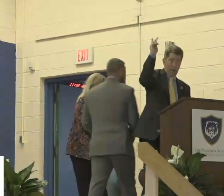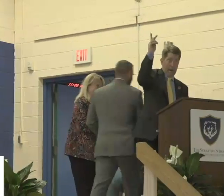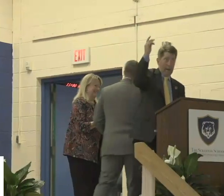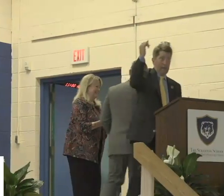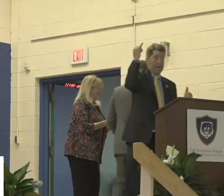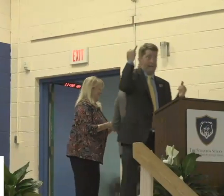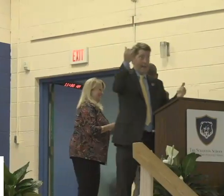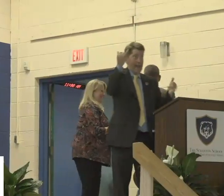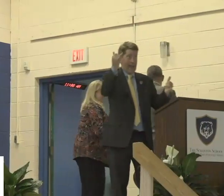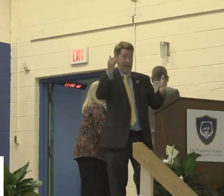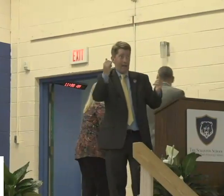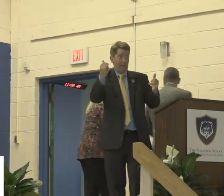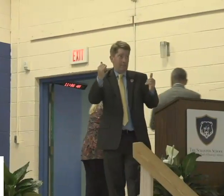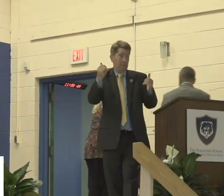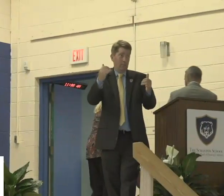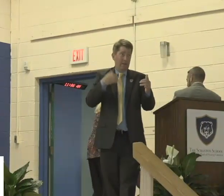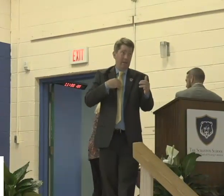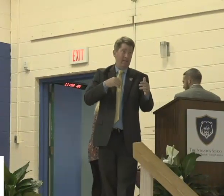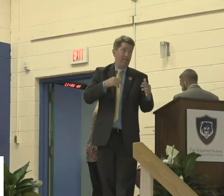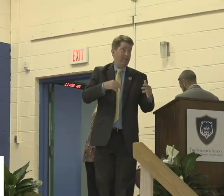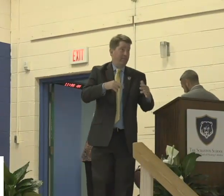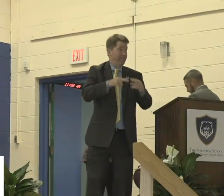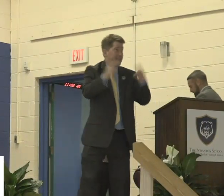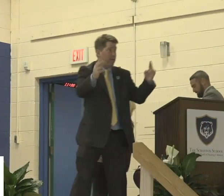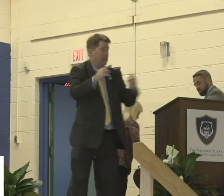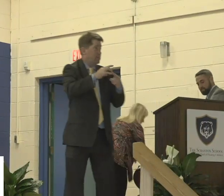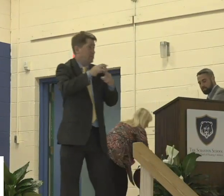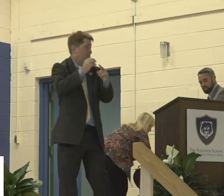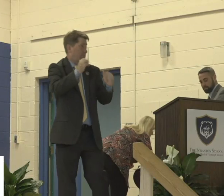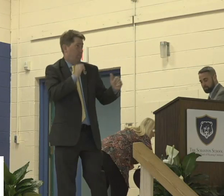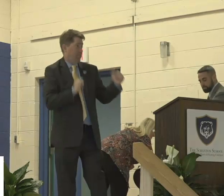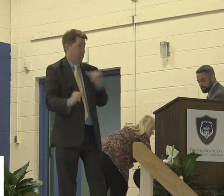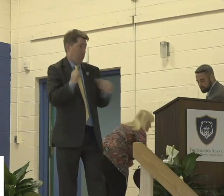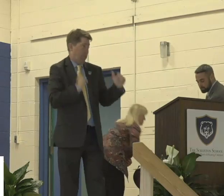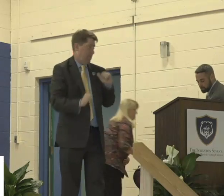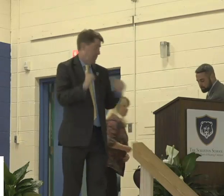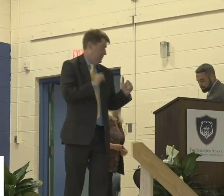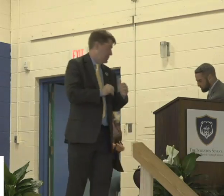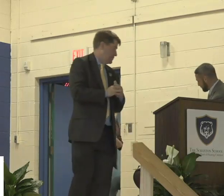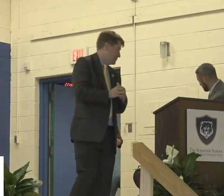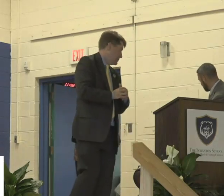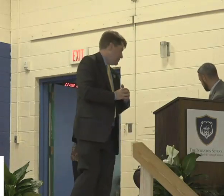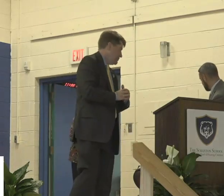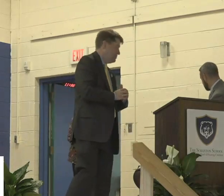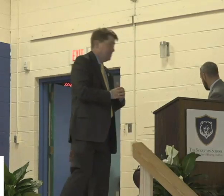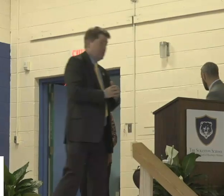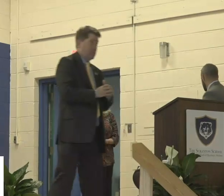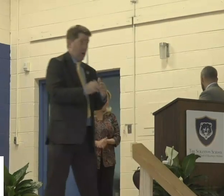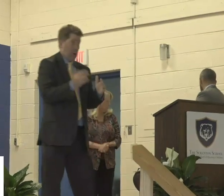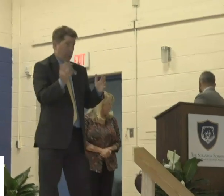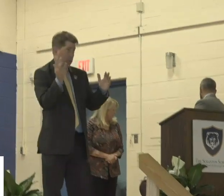Okay, now we have a very special performance for you.